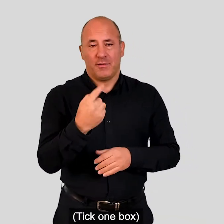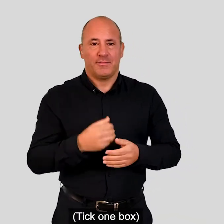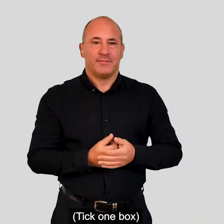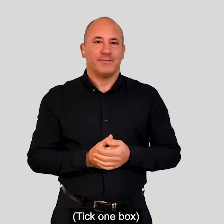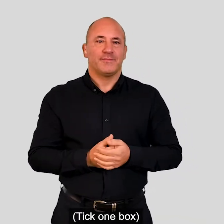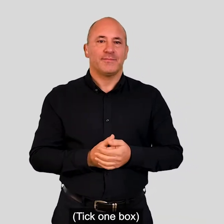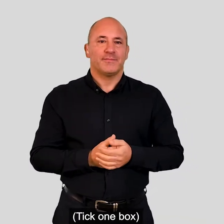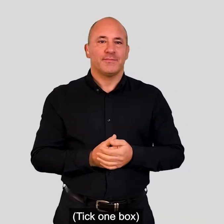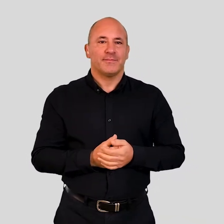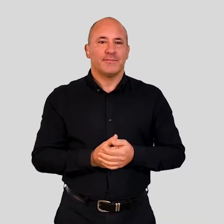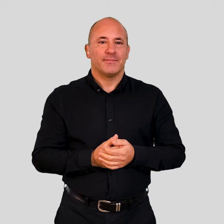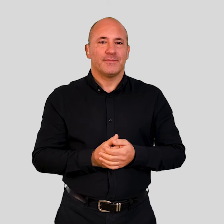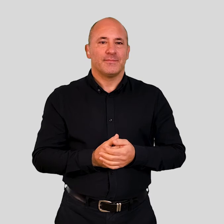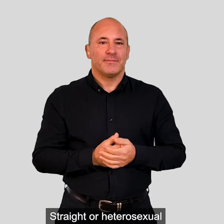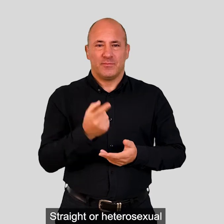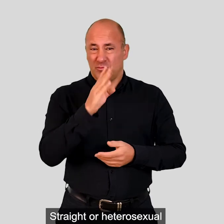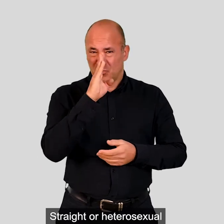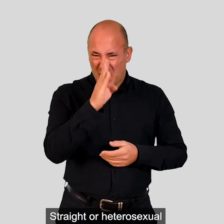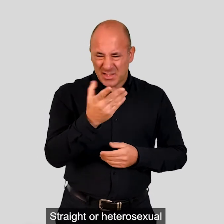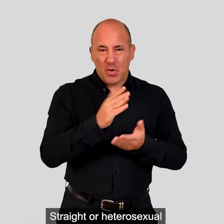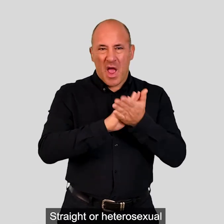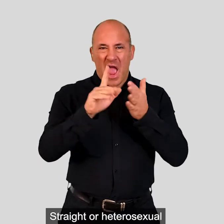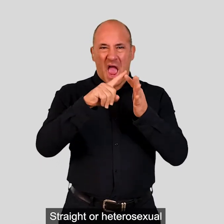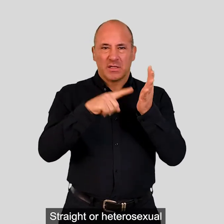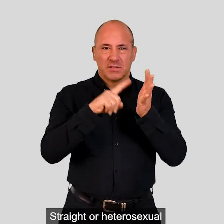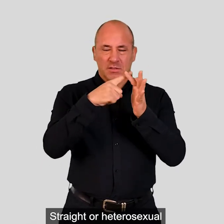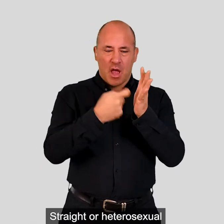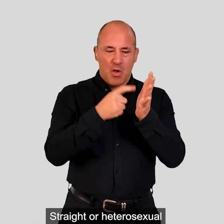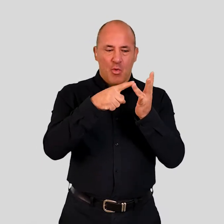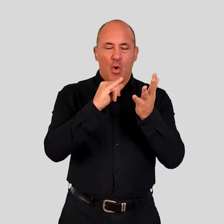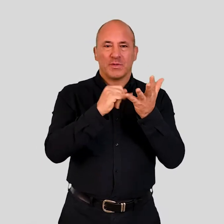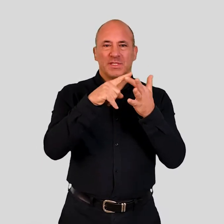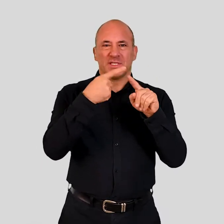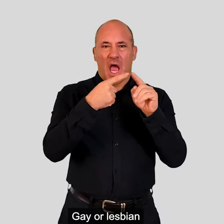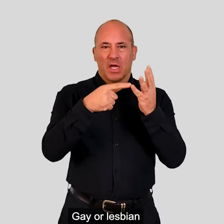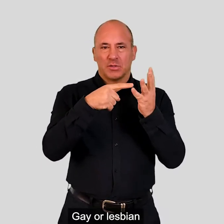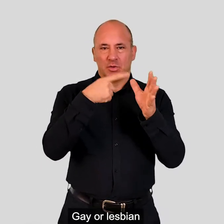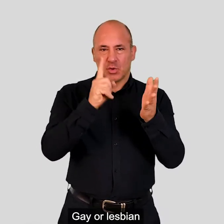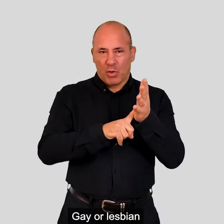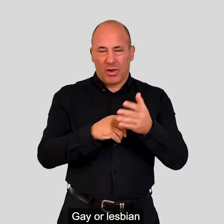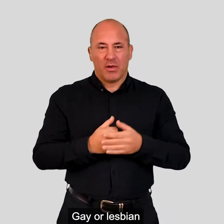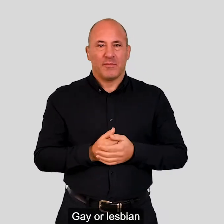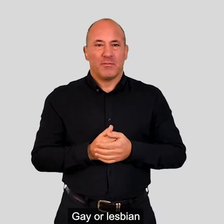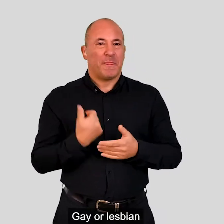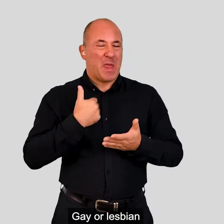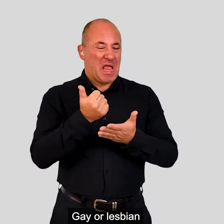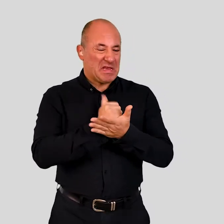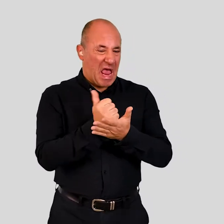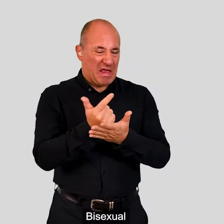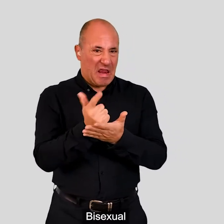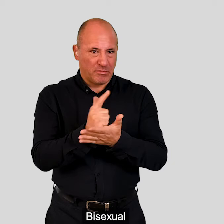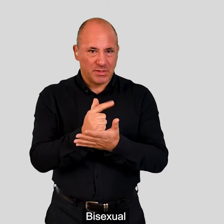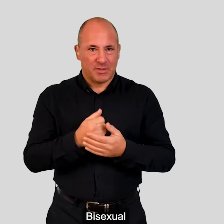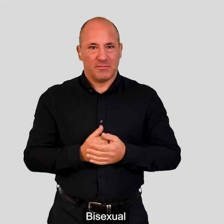box. Straight or heterosexual, gay or lesbian,